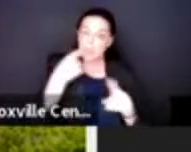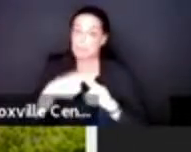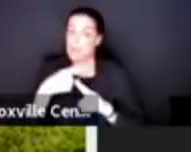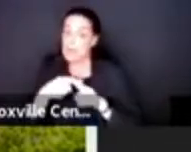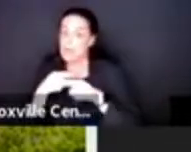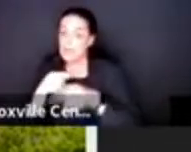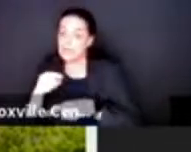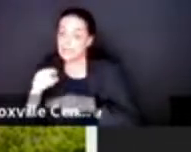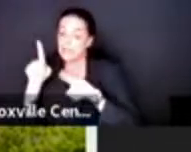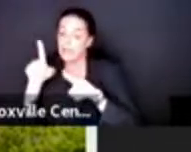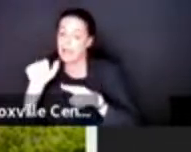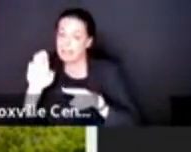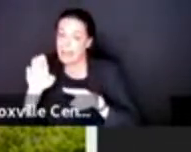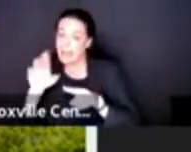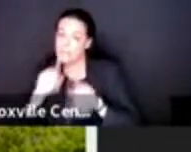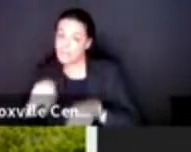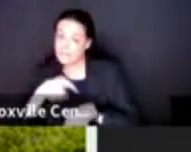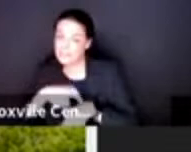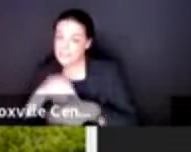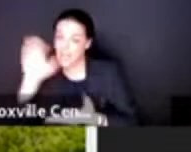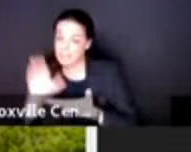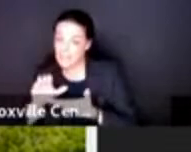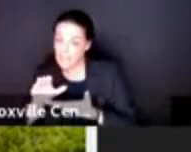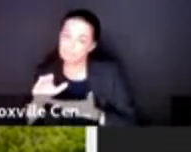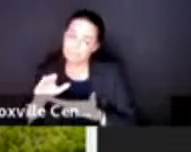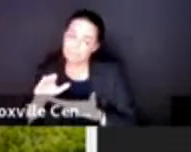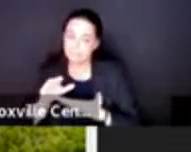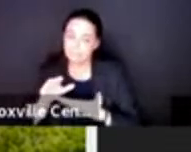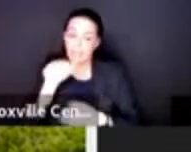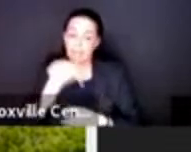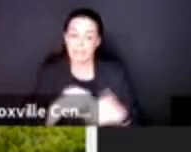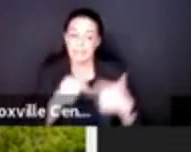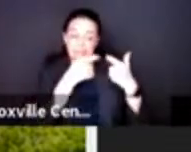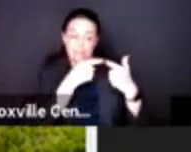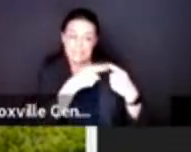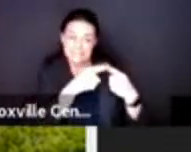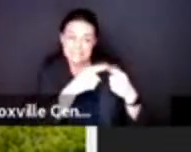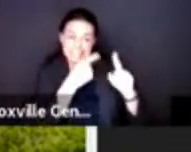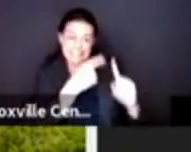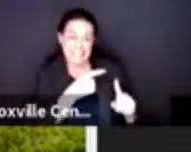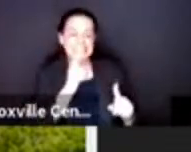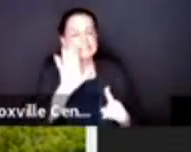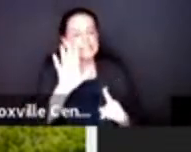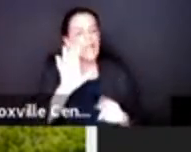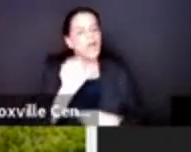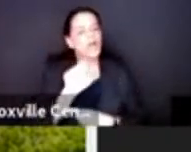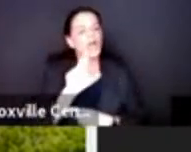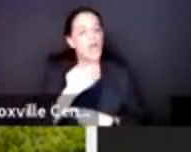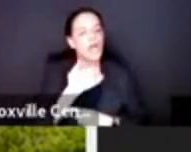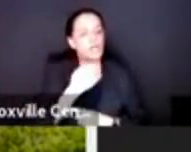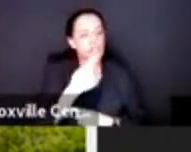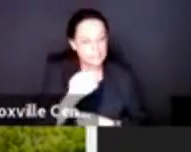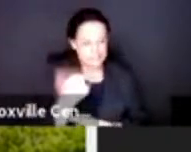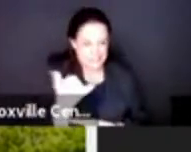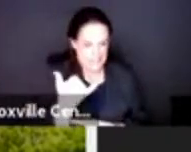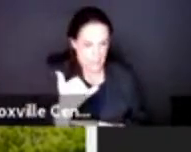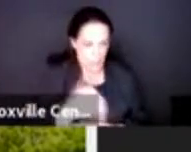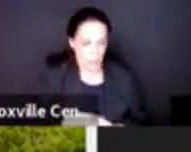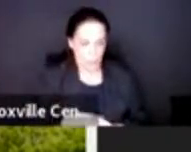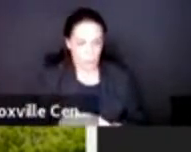shorter lab turnaround time, we are representing this benchmark as a cautious yellow. Our third